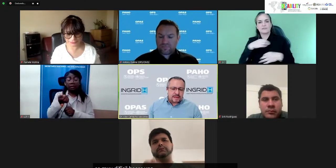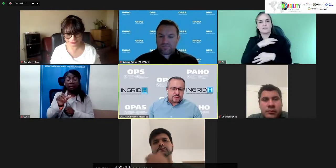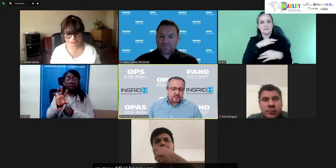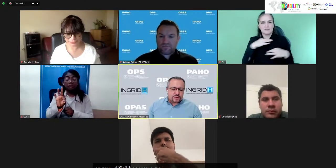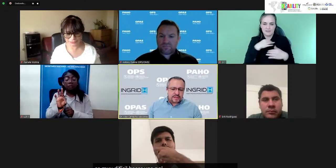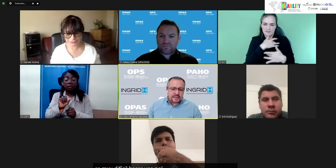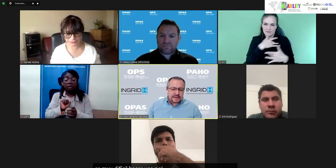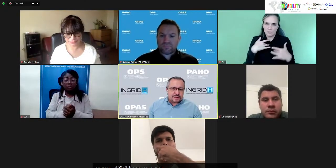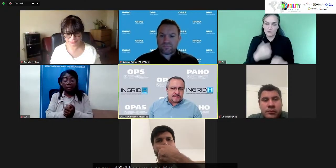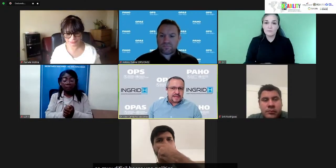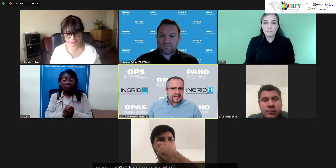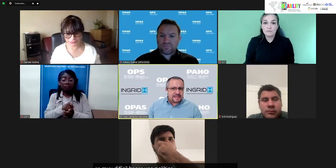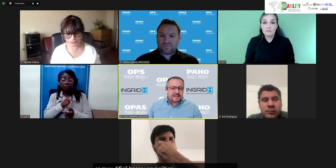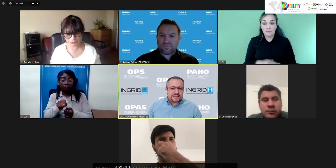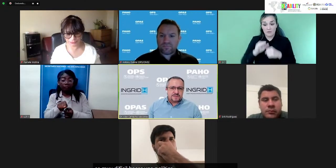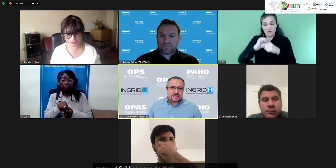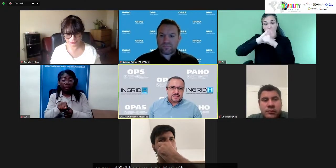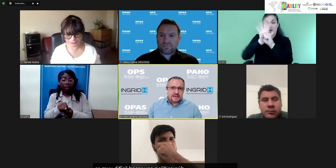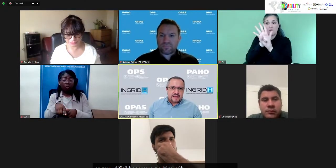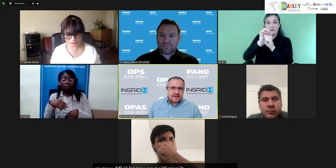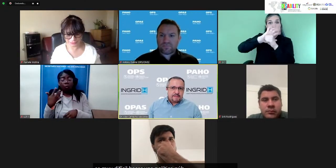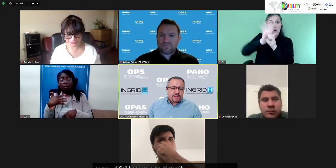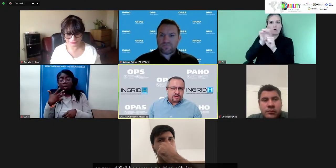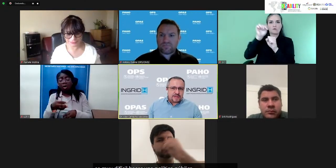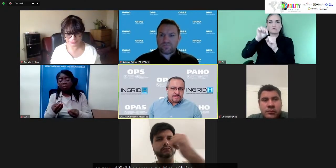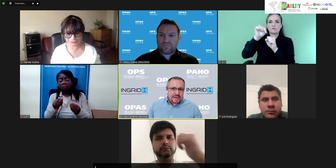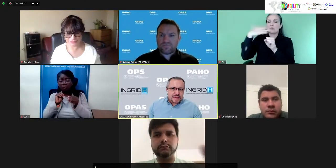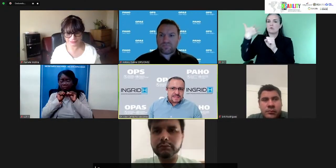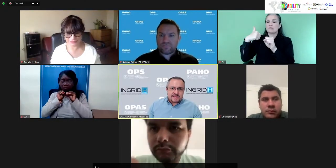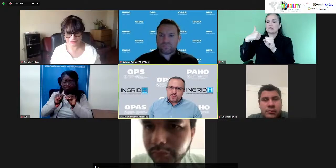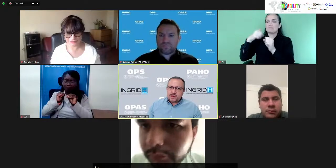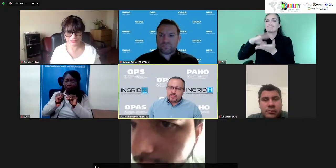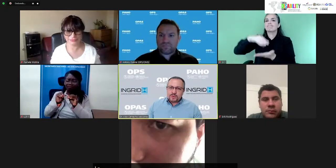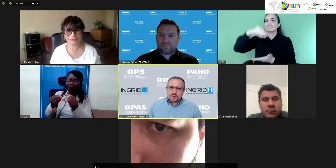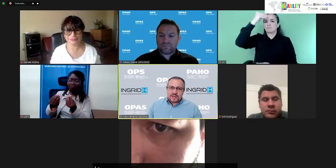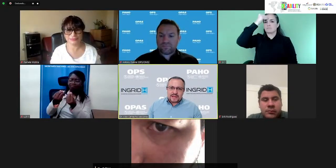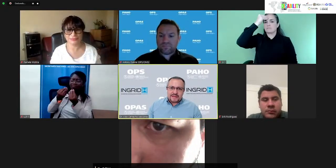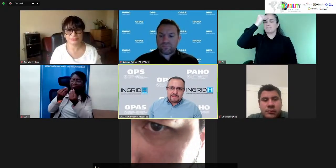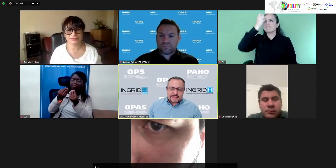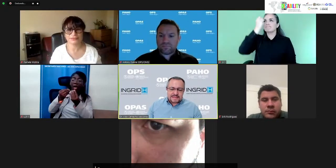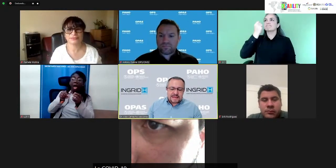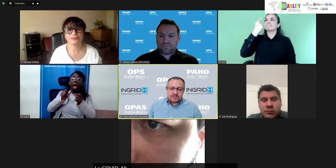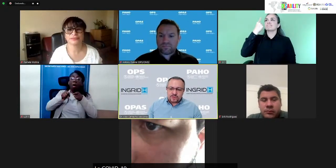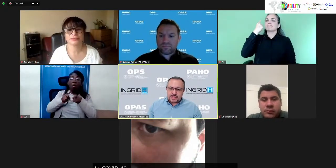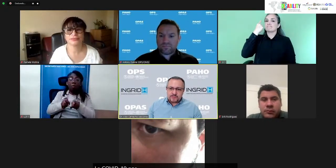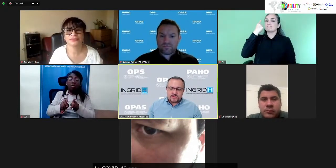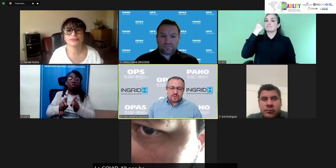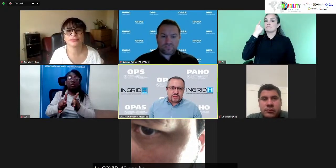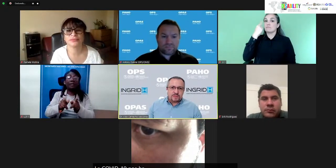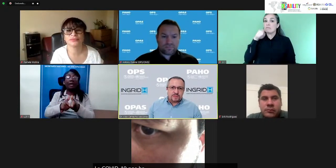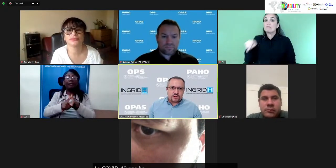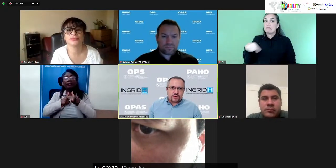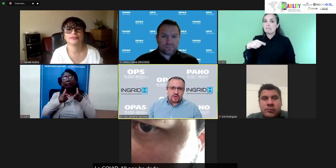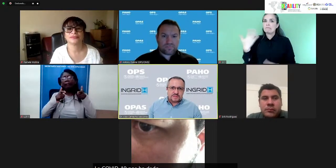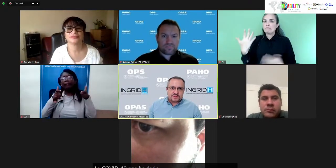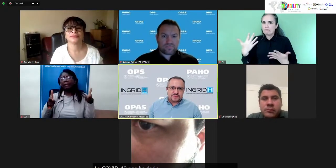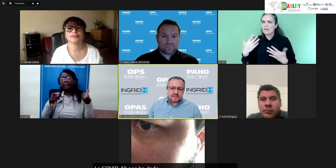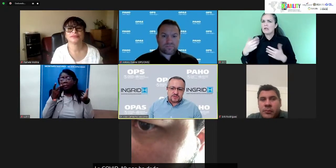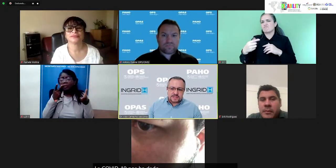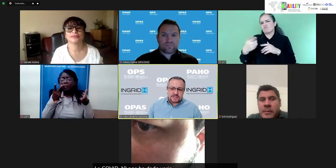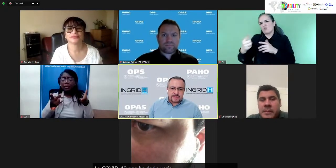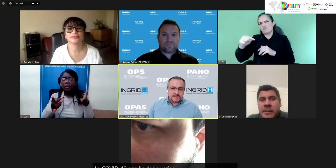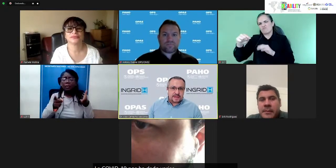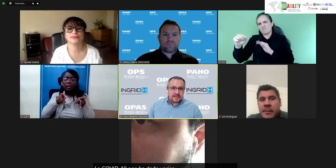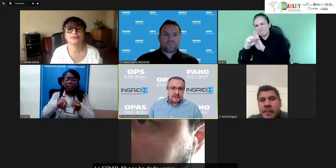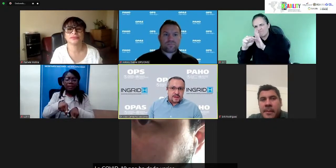vid19 has actually taught us a lot however it's been a huge opportunity where we